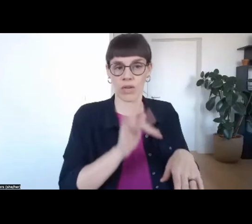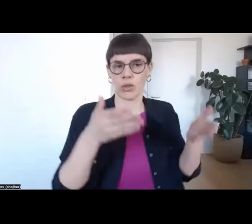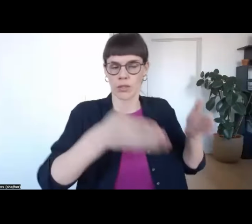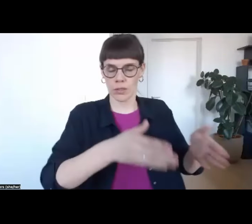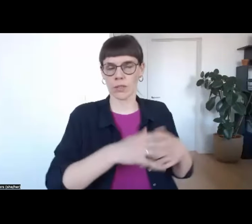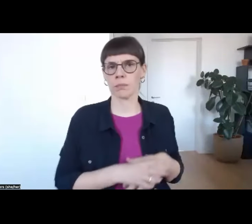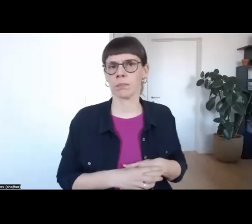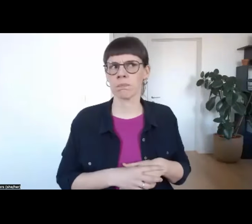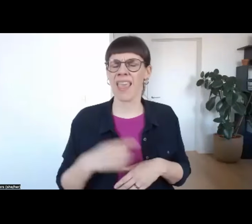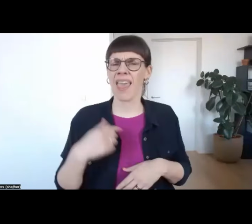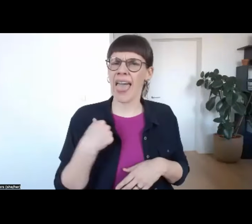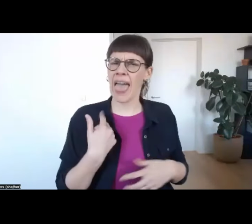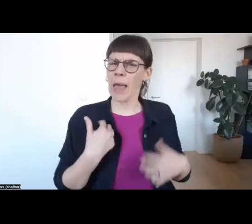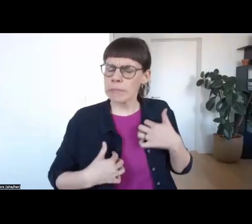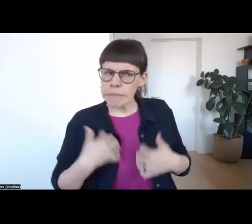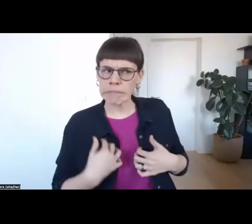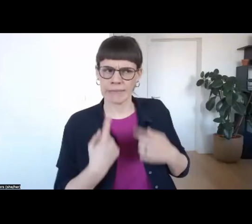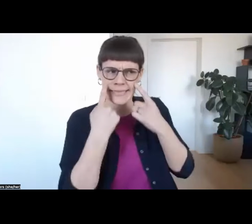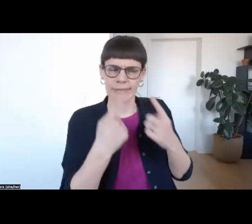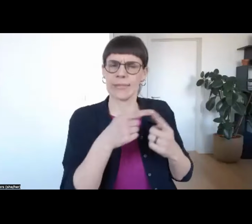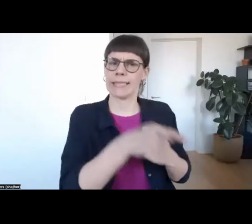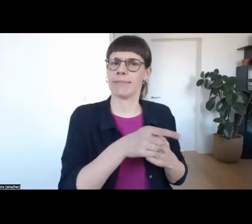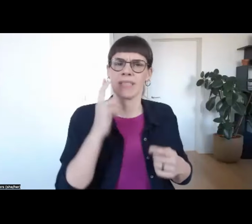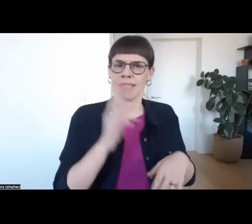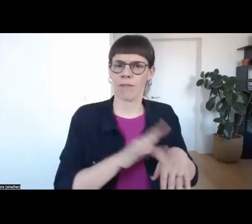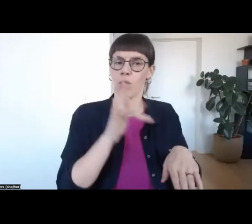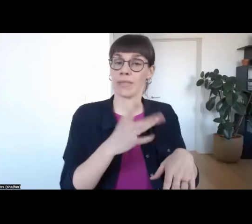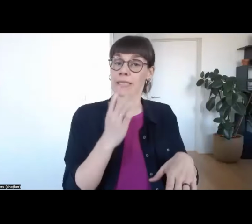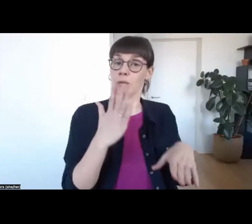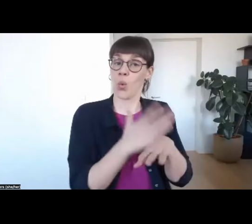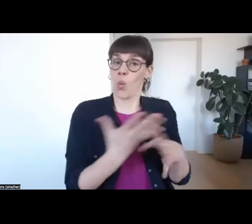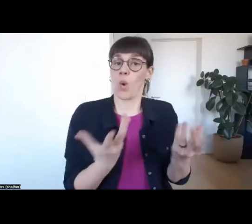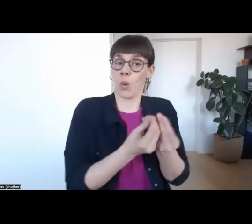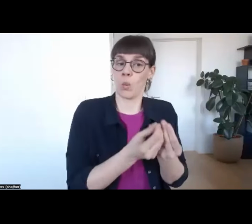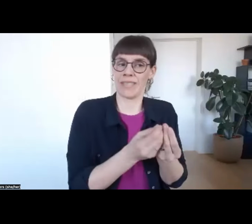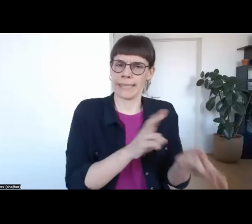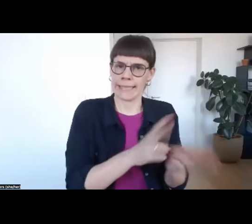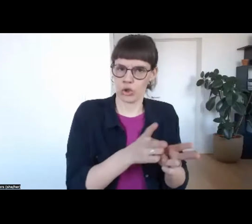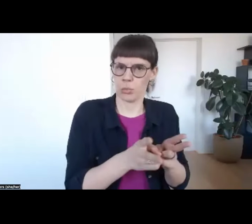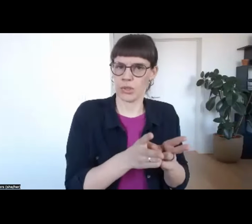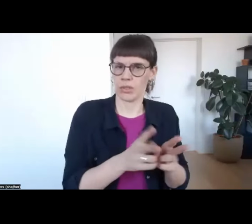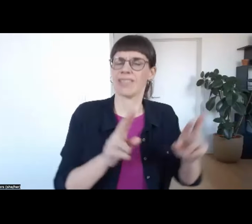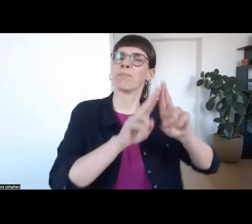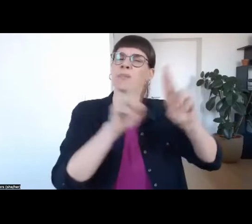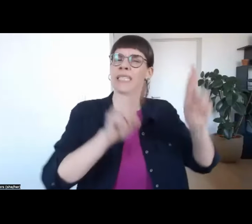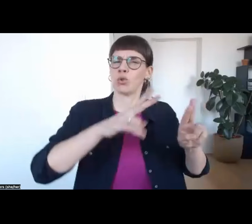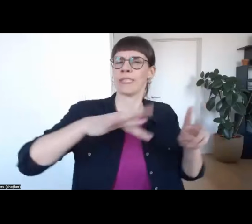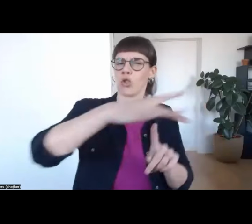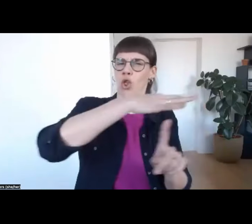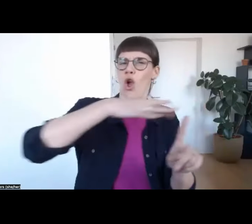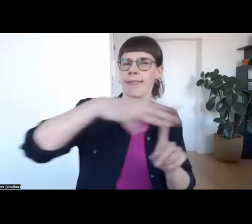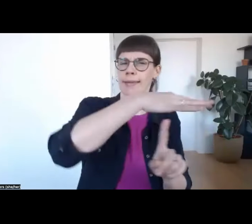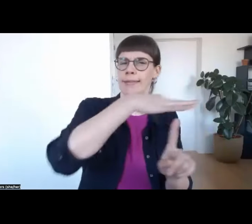For focusing on deaf professionals, I am interested to see how deaf professionals work with